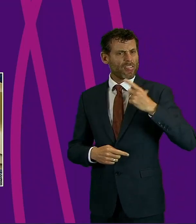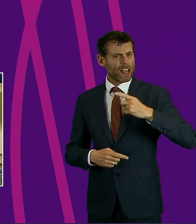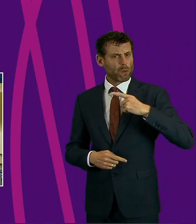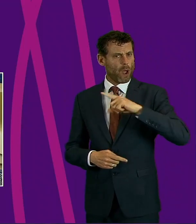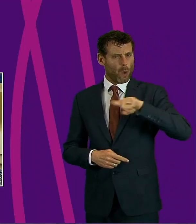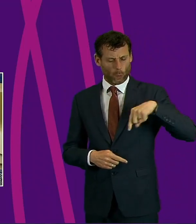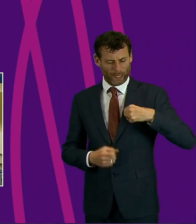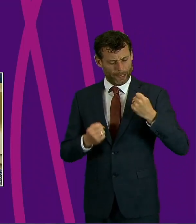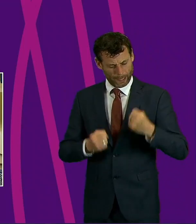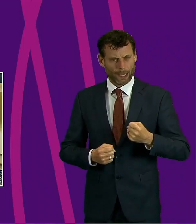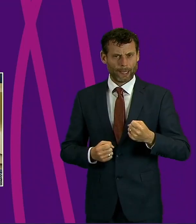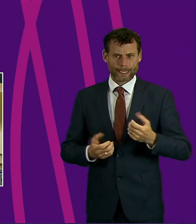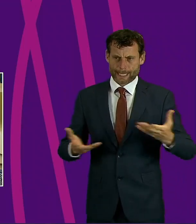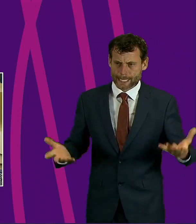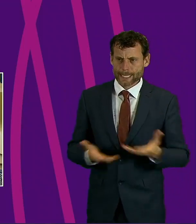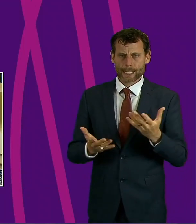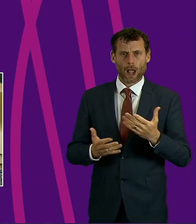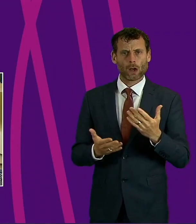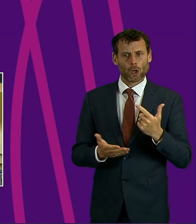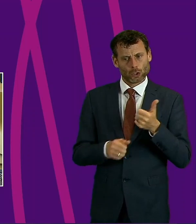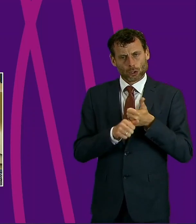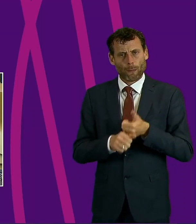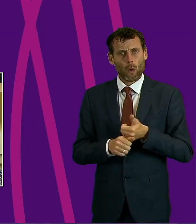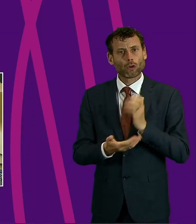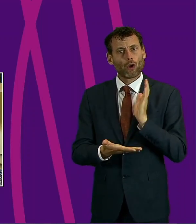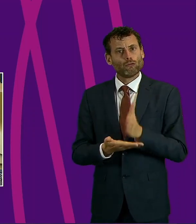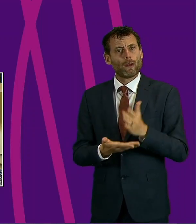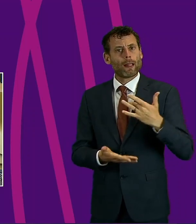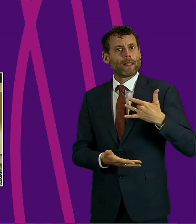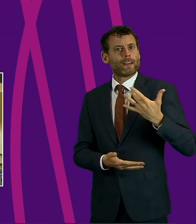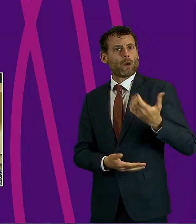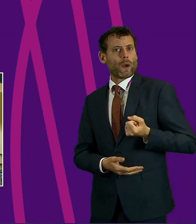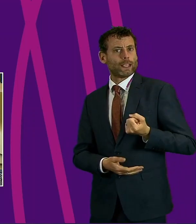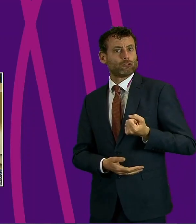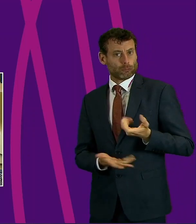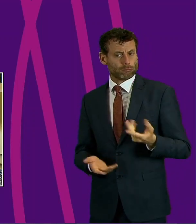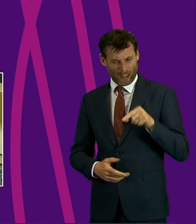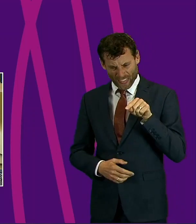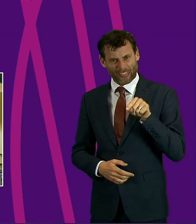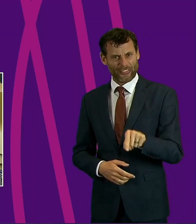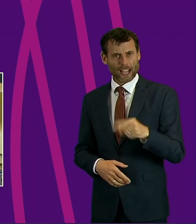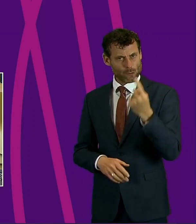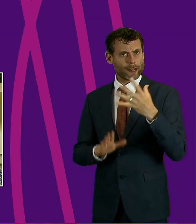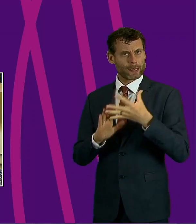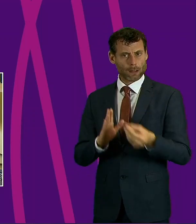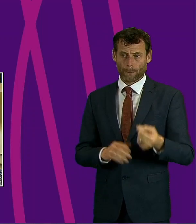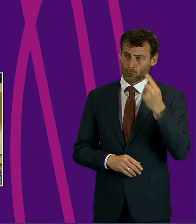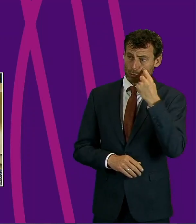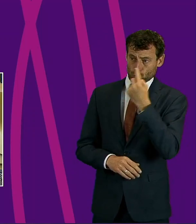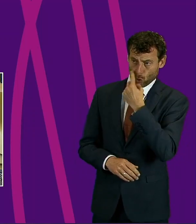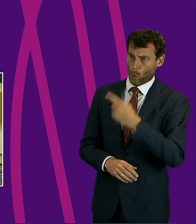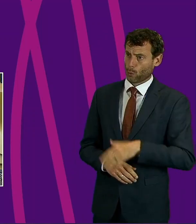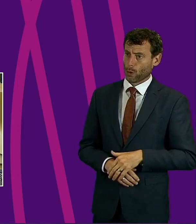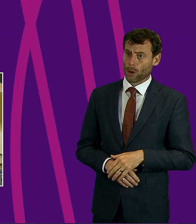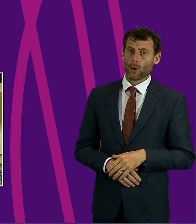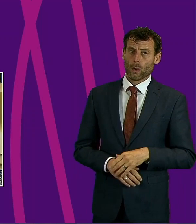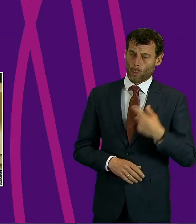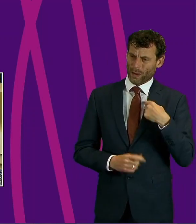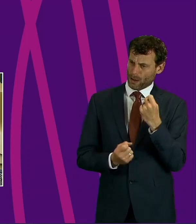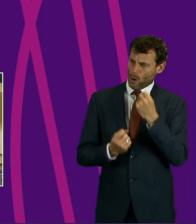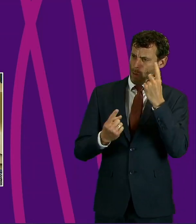so actively the real living wage is to try to ensure that in some of the jobs that women are more likely to do, we